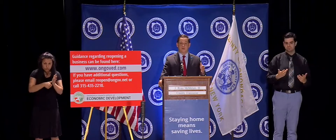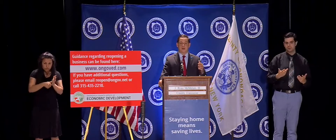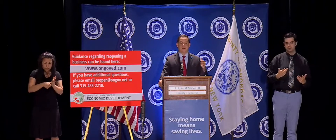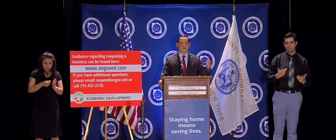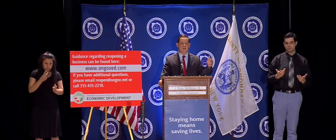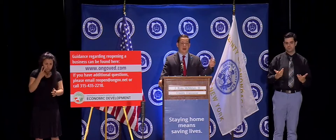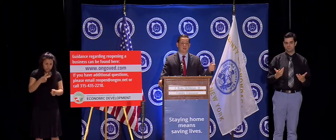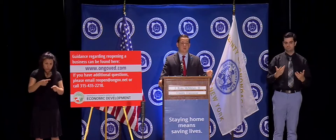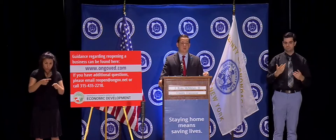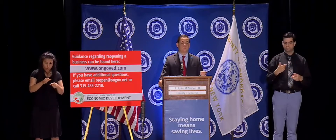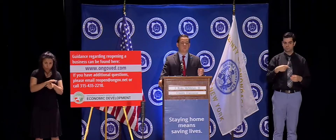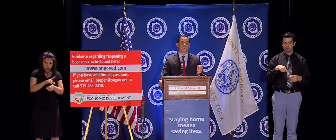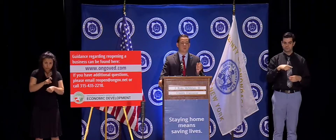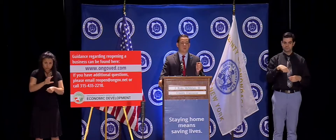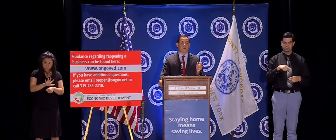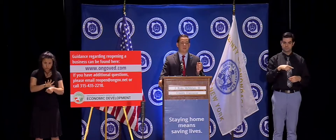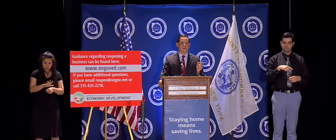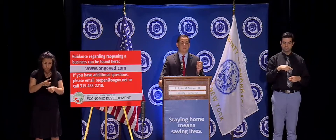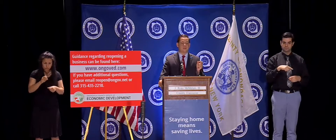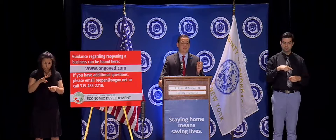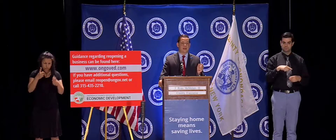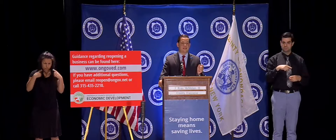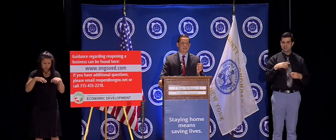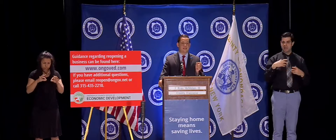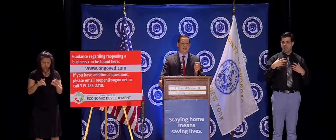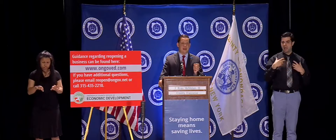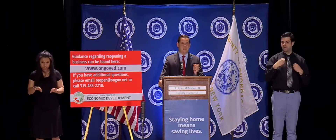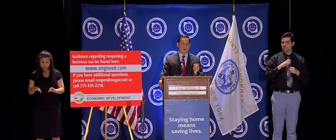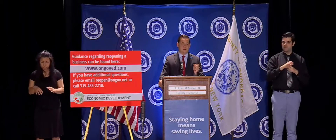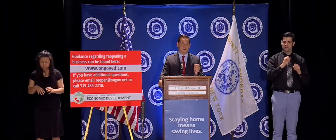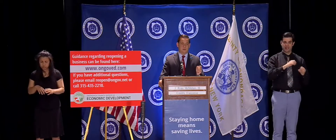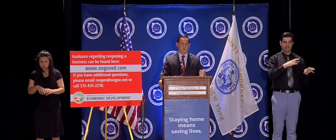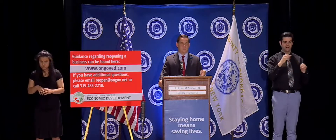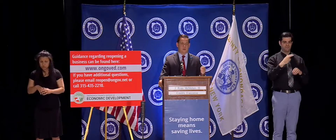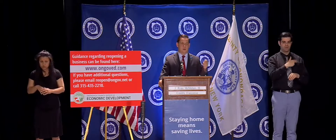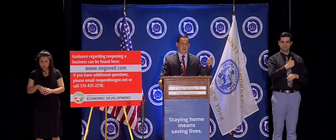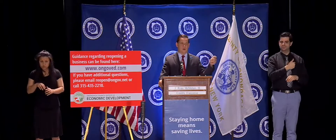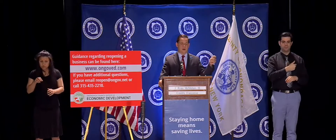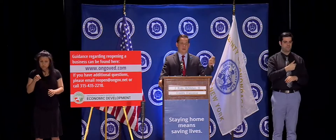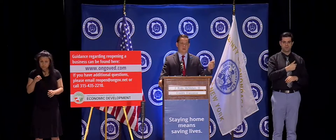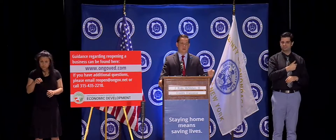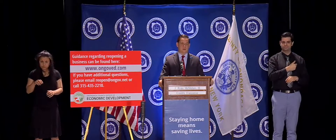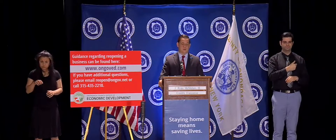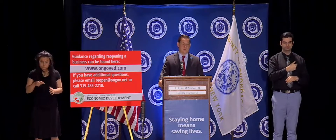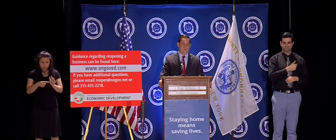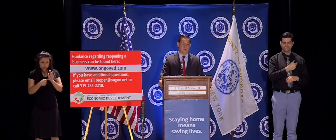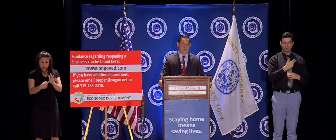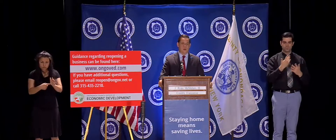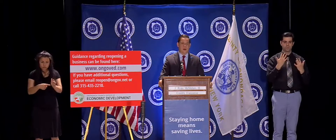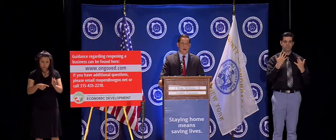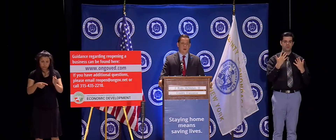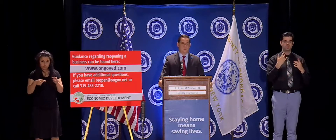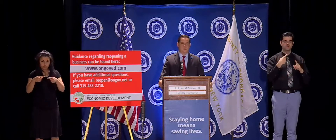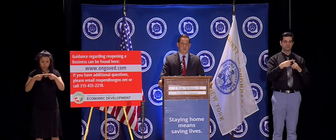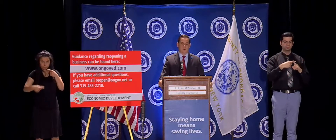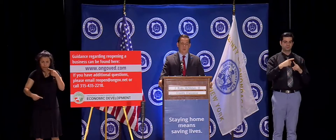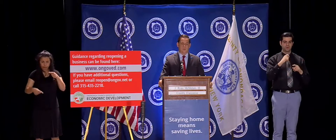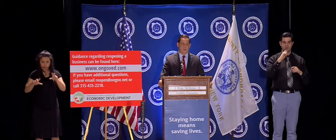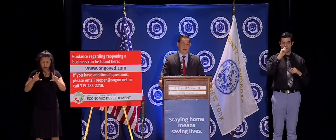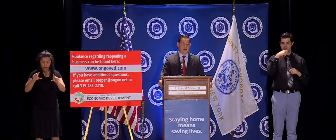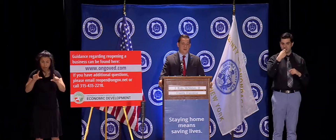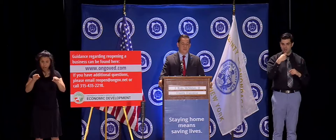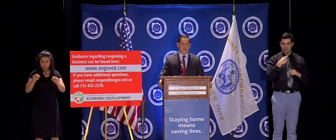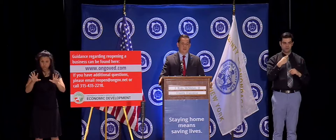healthy enough now to leave the hospital, but they need to test negative before they can go back into their nursing home, which is their